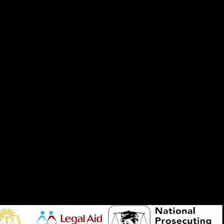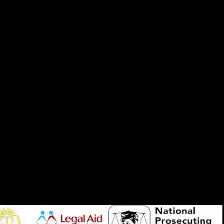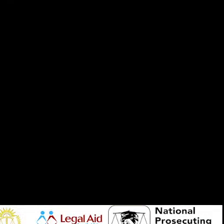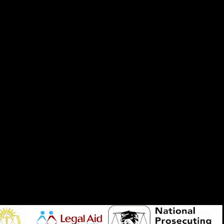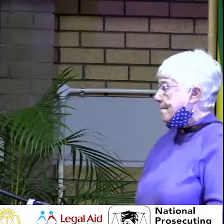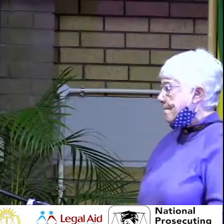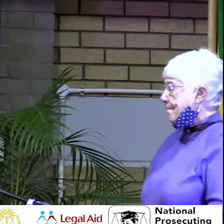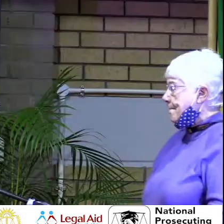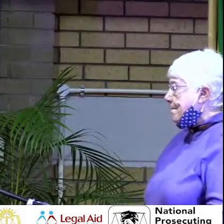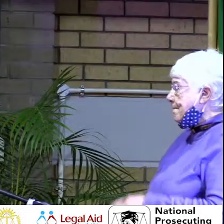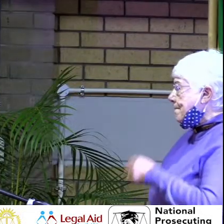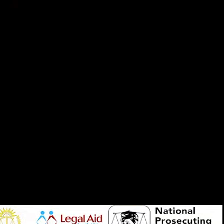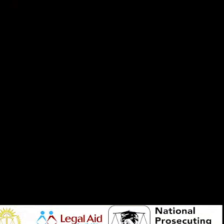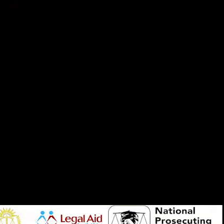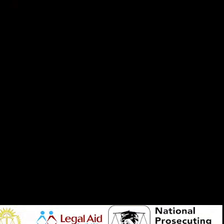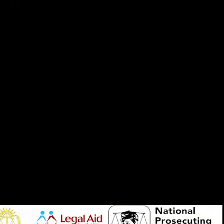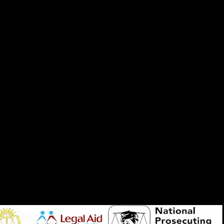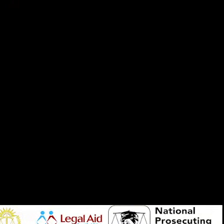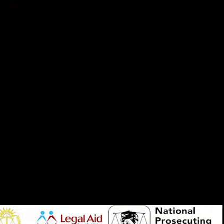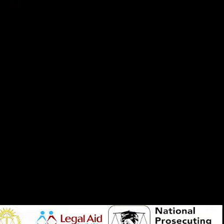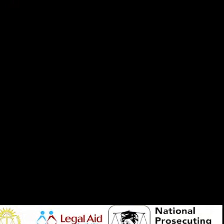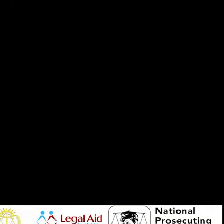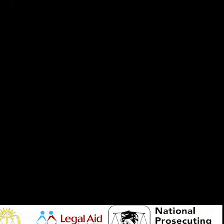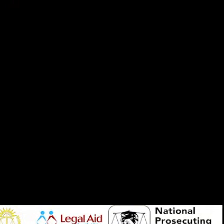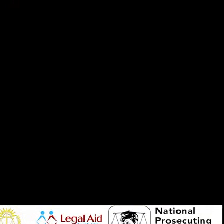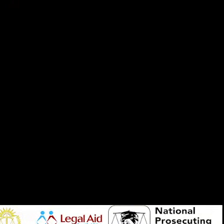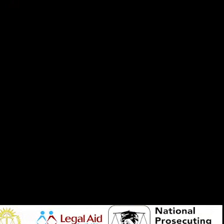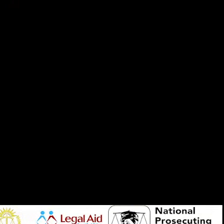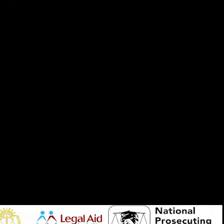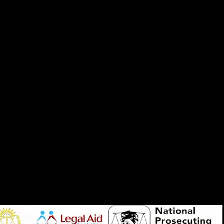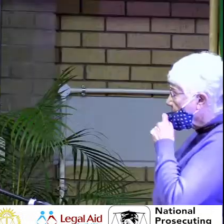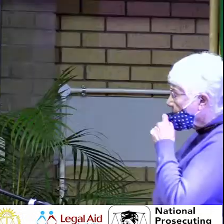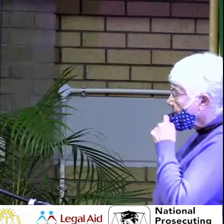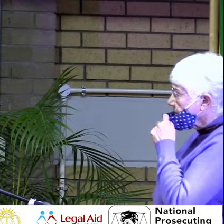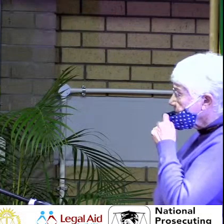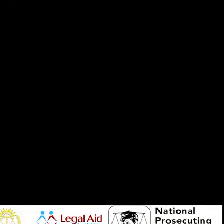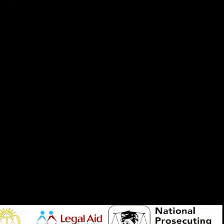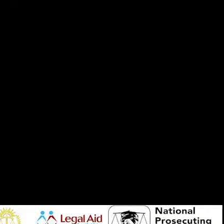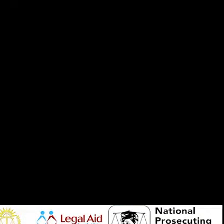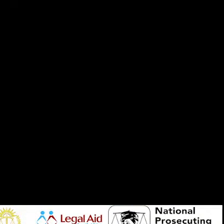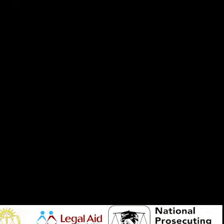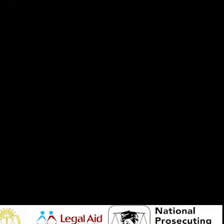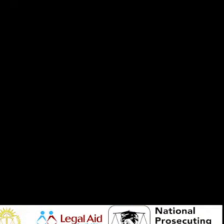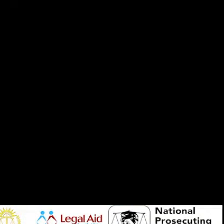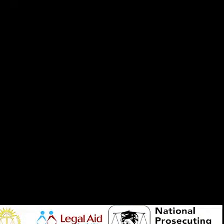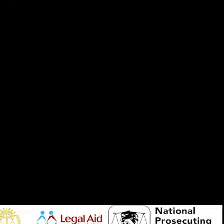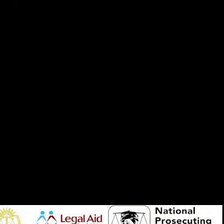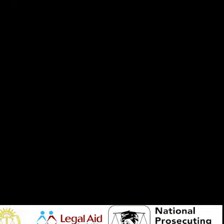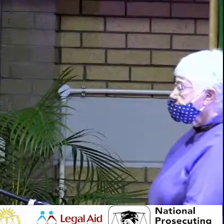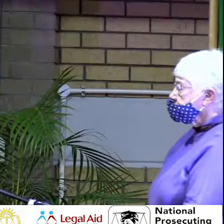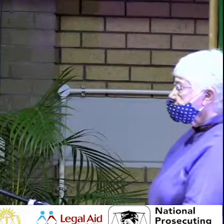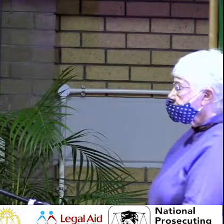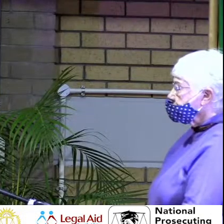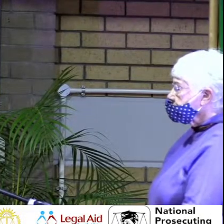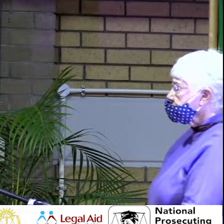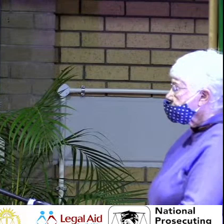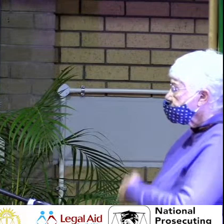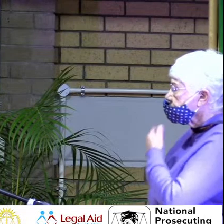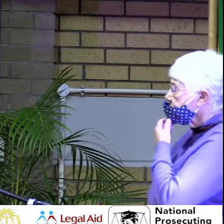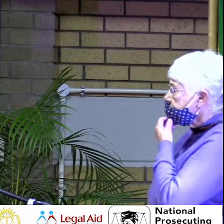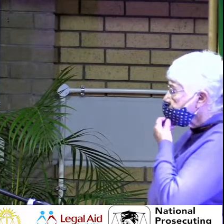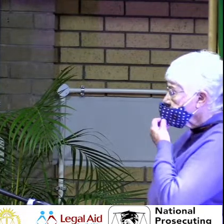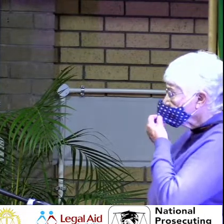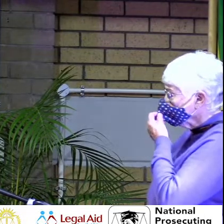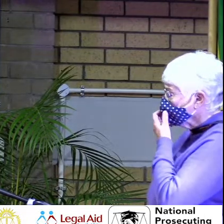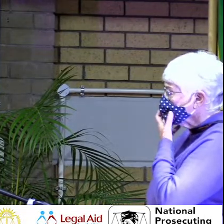phantsi umuntu ongumama nomuntu ongutata bayalingana makungajongelwa phantsi umuntu ongumama kuba ekugqibeleni kwasezindlini umntana